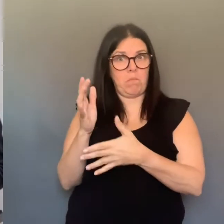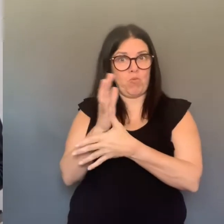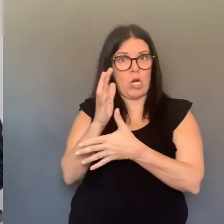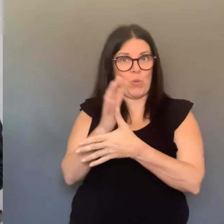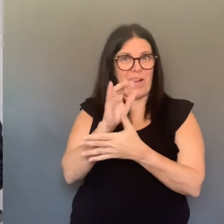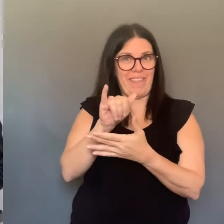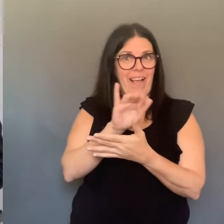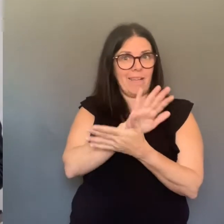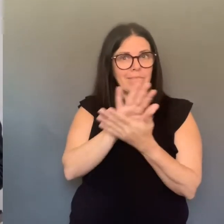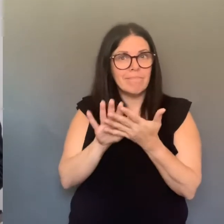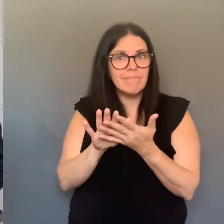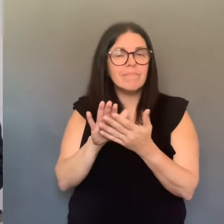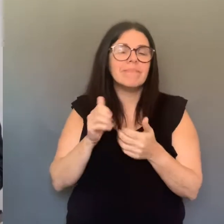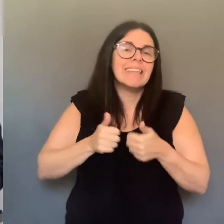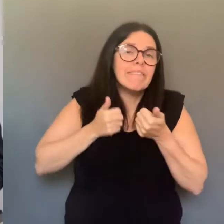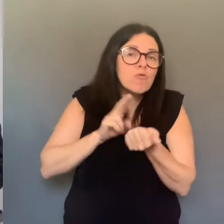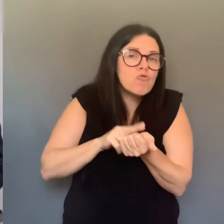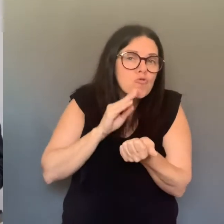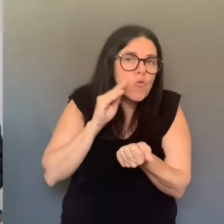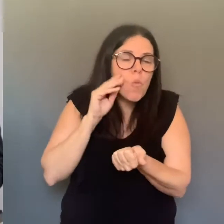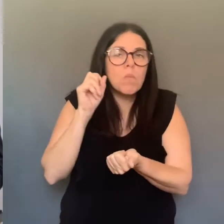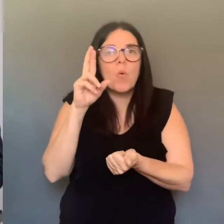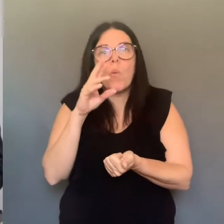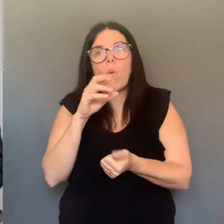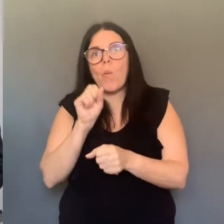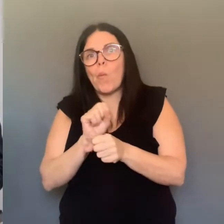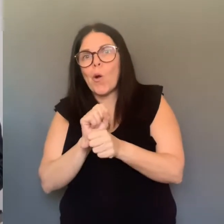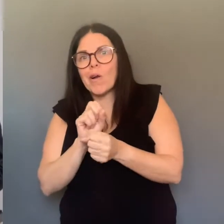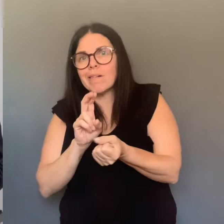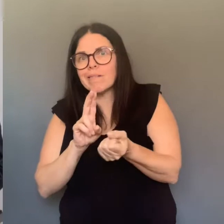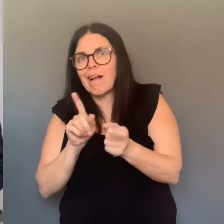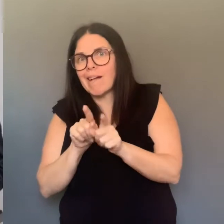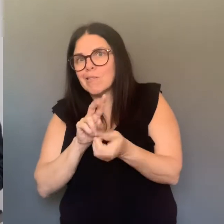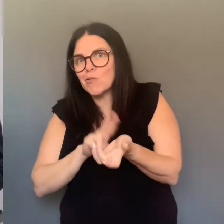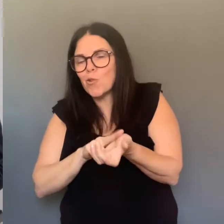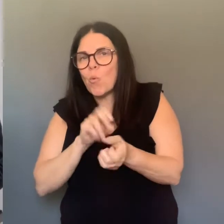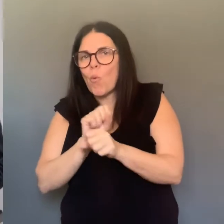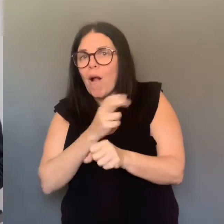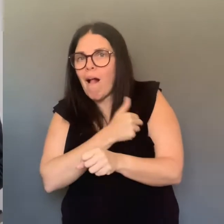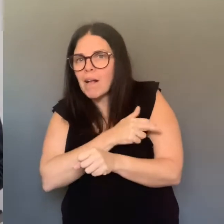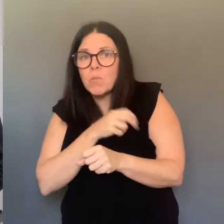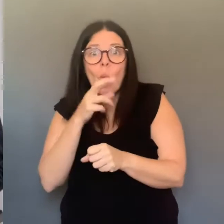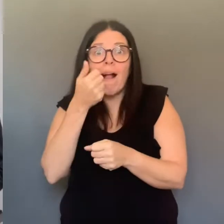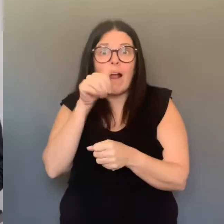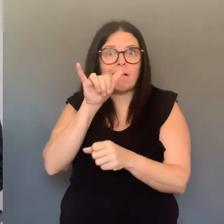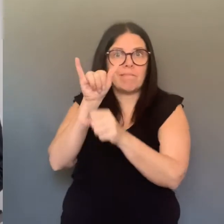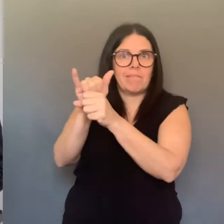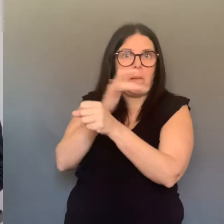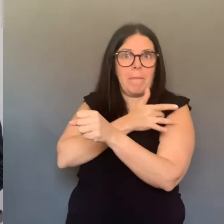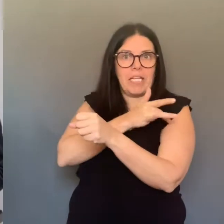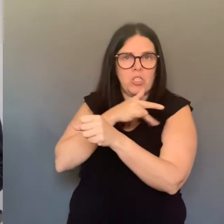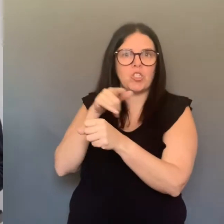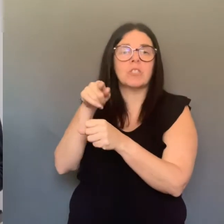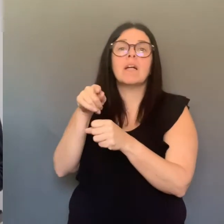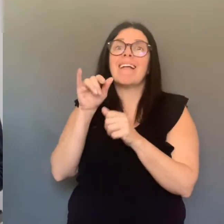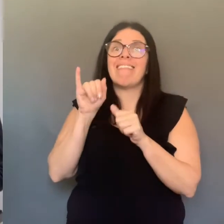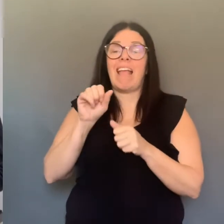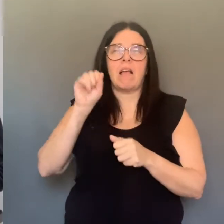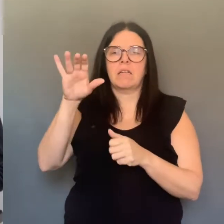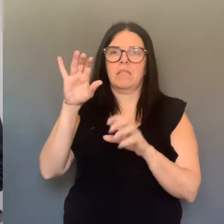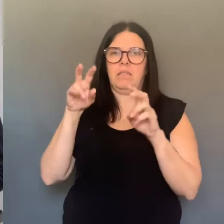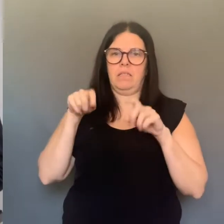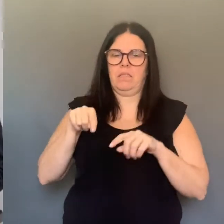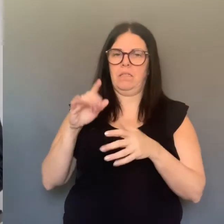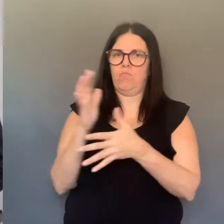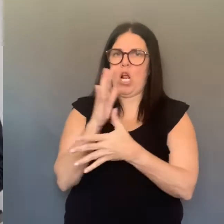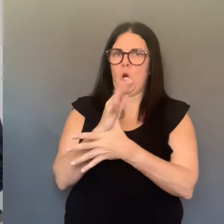all old results that were pending. Some of them are new because of if they are a high priority group, such as a resident of a long-term